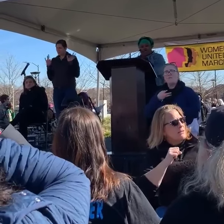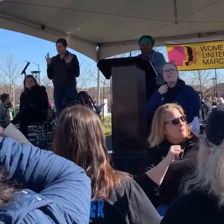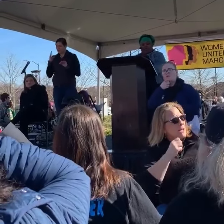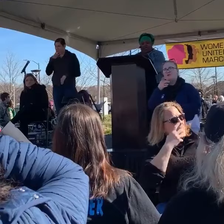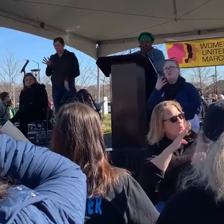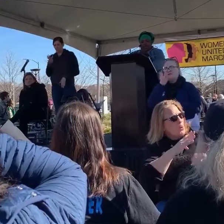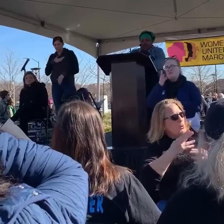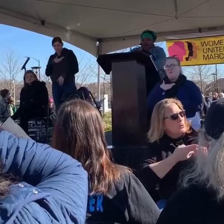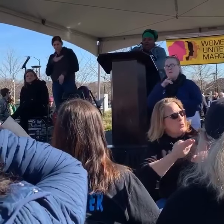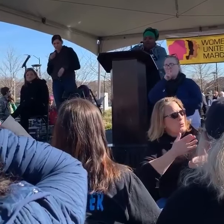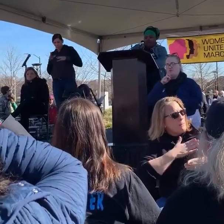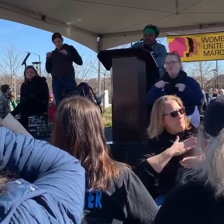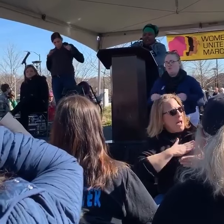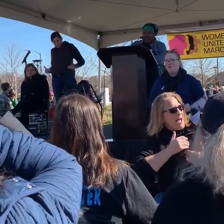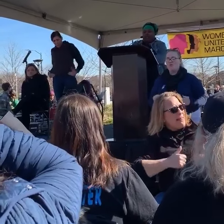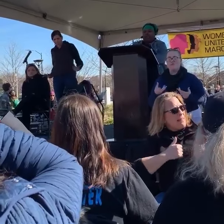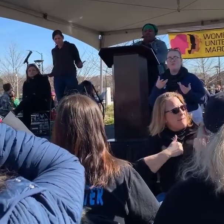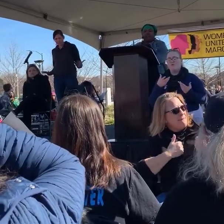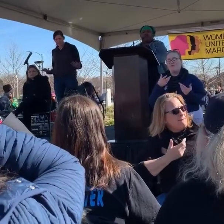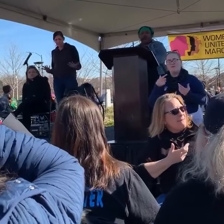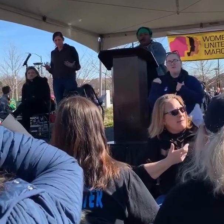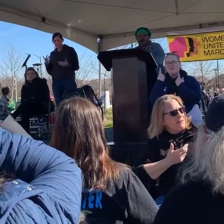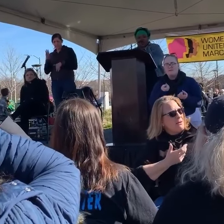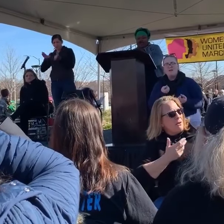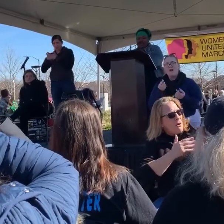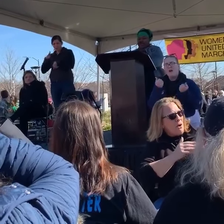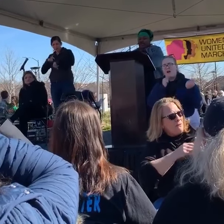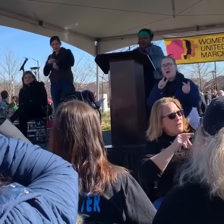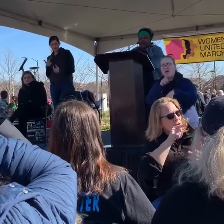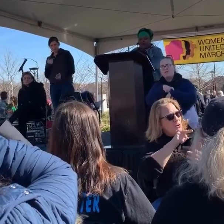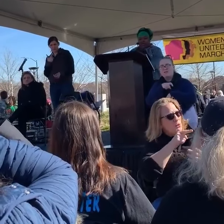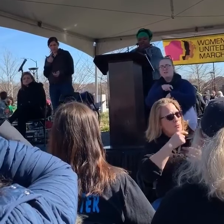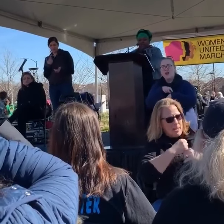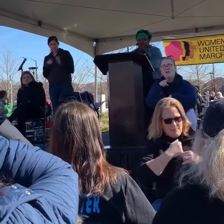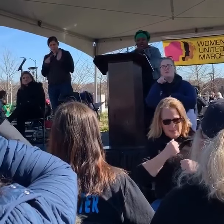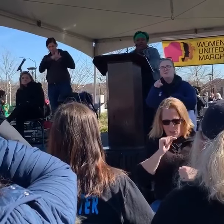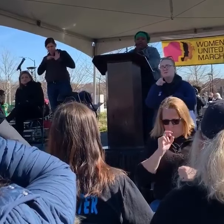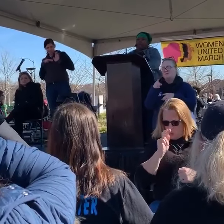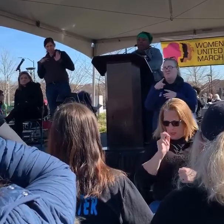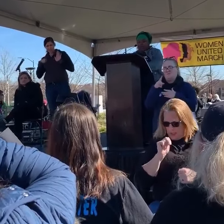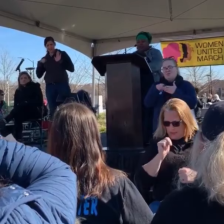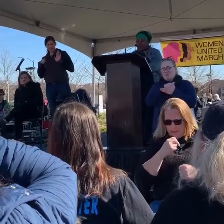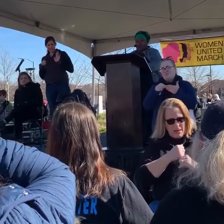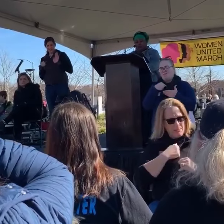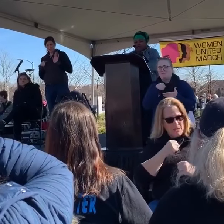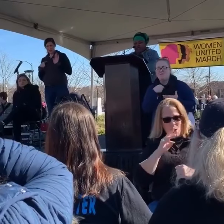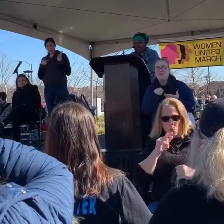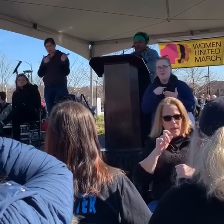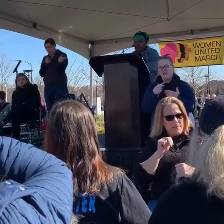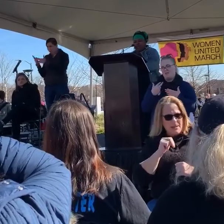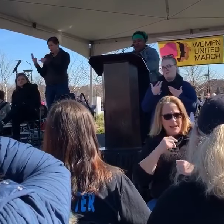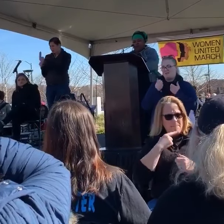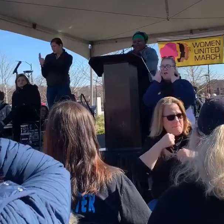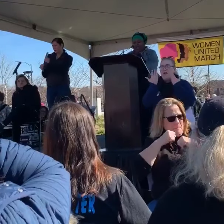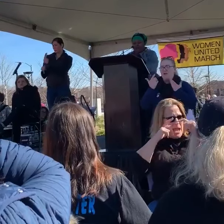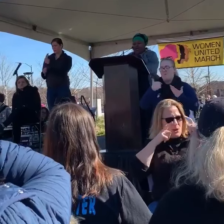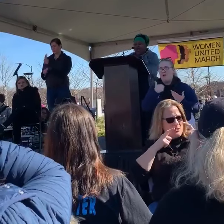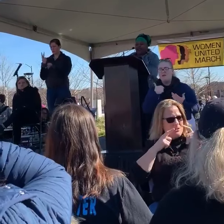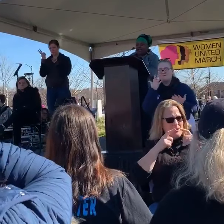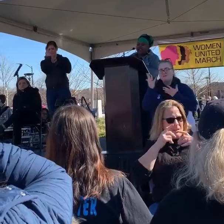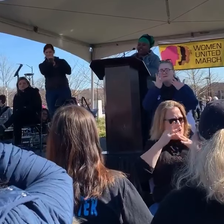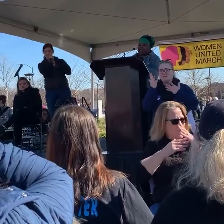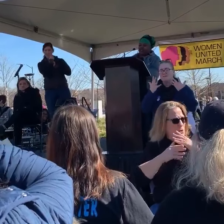own humanity. All of the times that you tokenized and weaponized me and embarrassed and humiliated me,